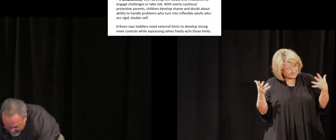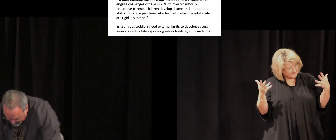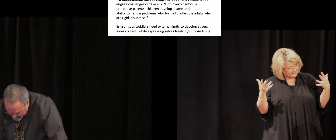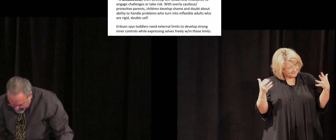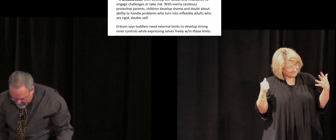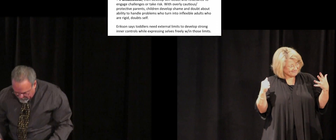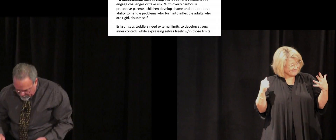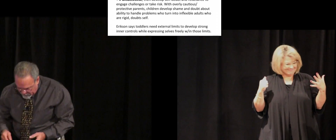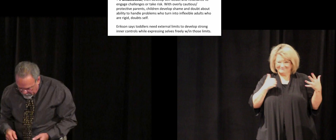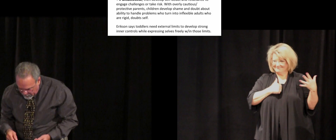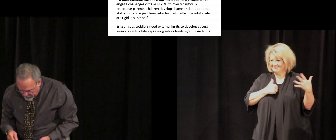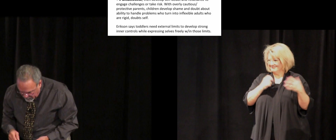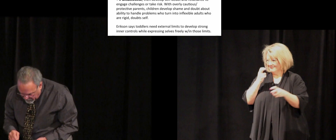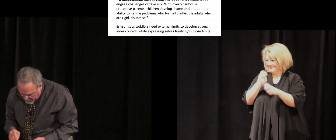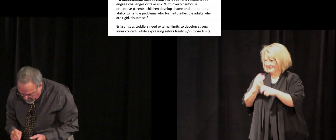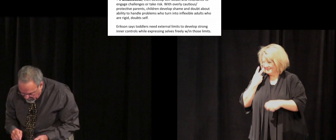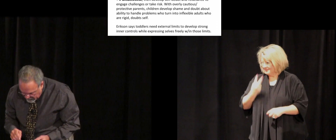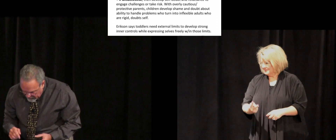This is 3 to 6 years.